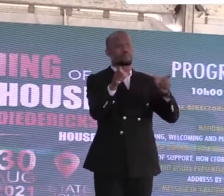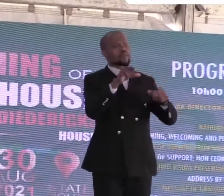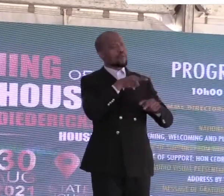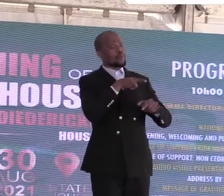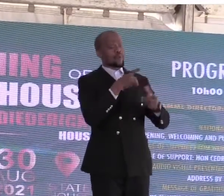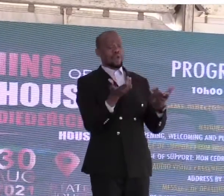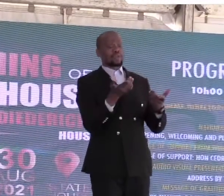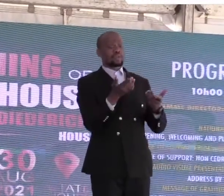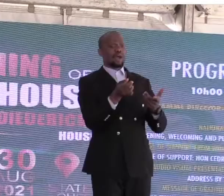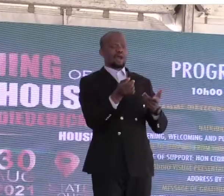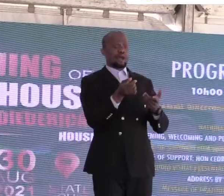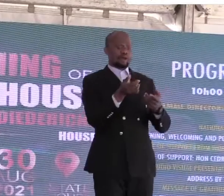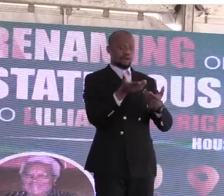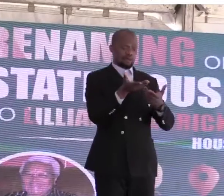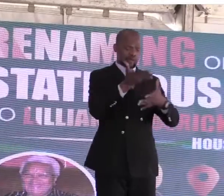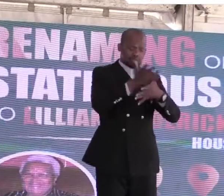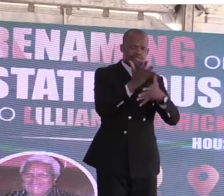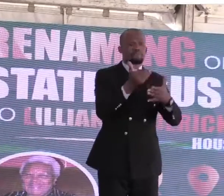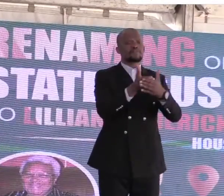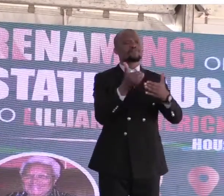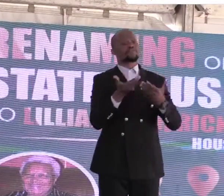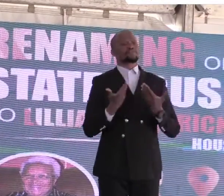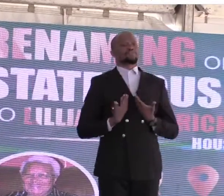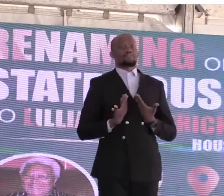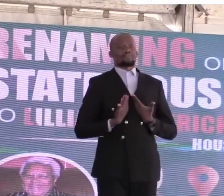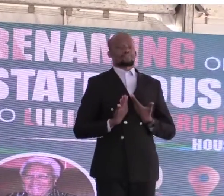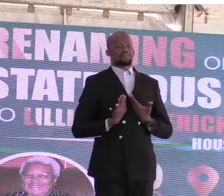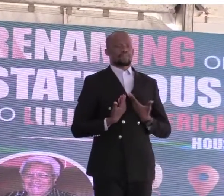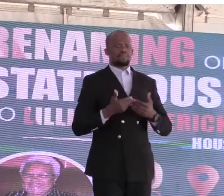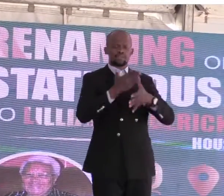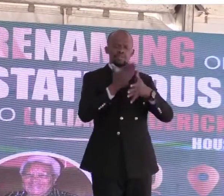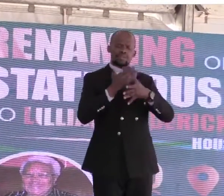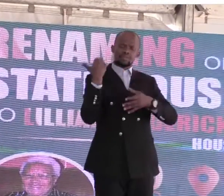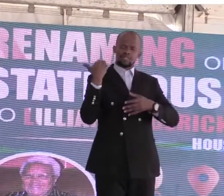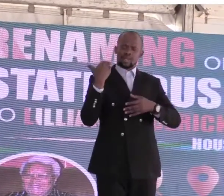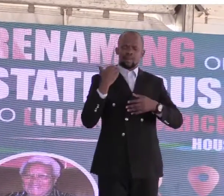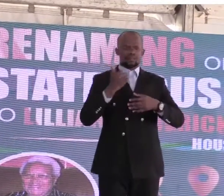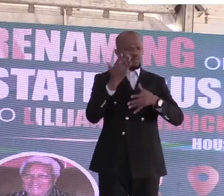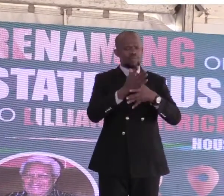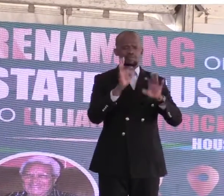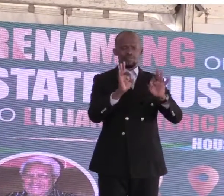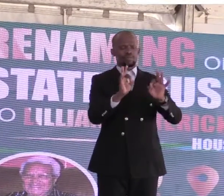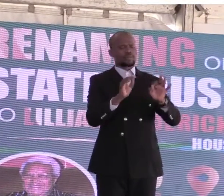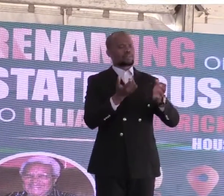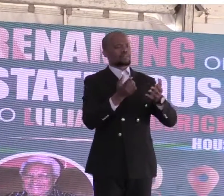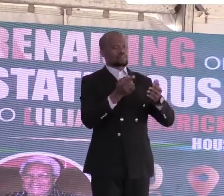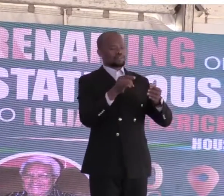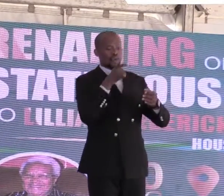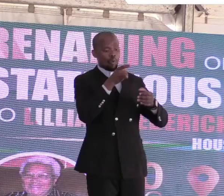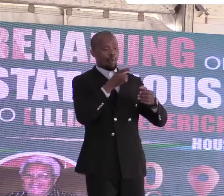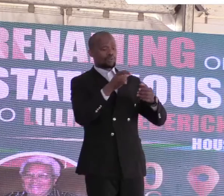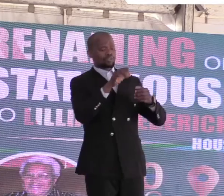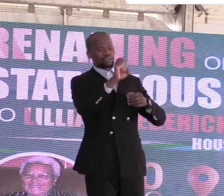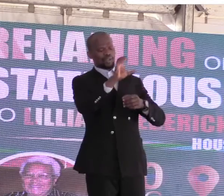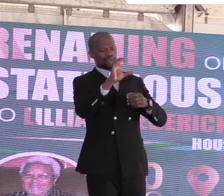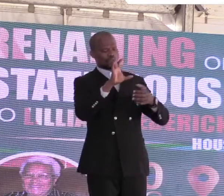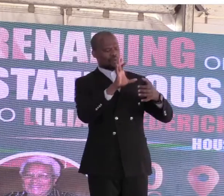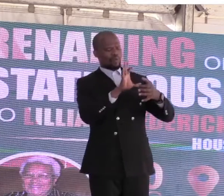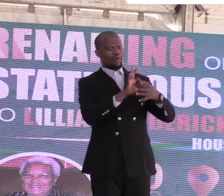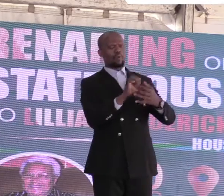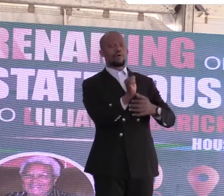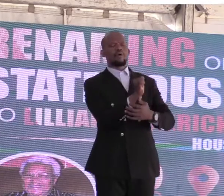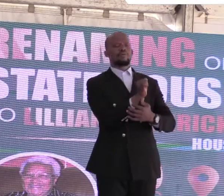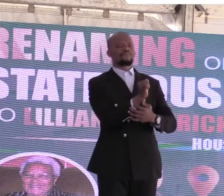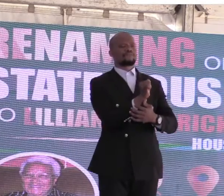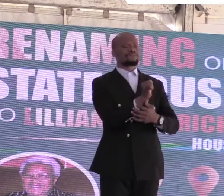who went before us did legendary things. But we are also called the home of the legends because we are a hub